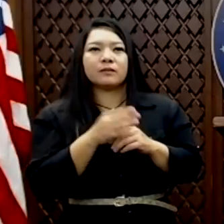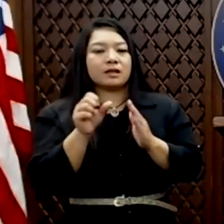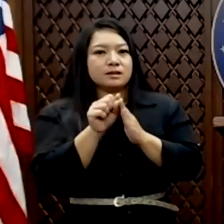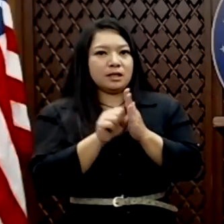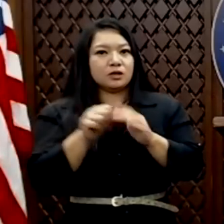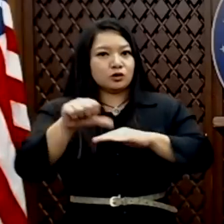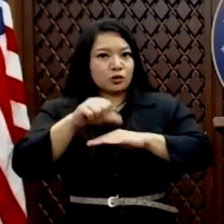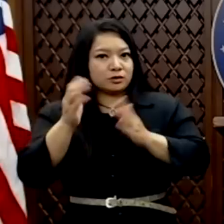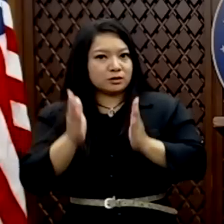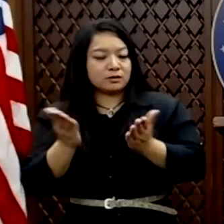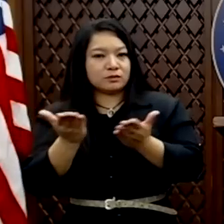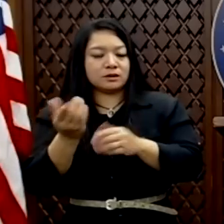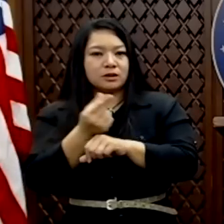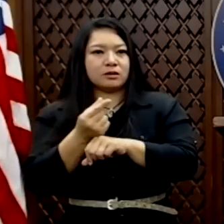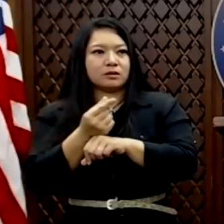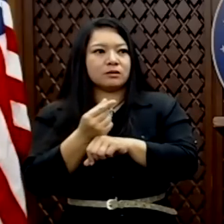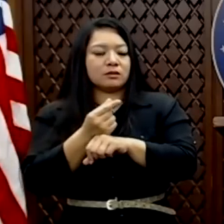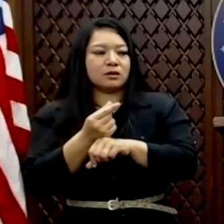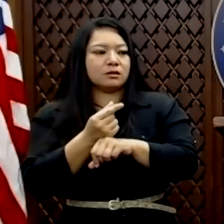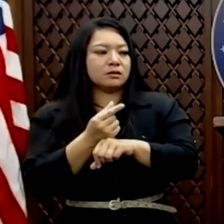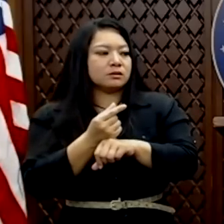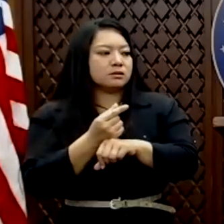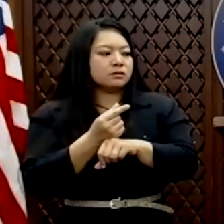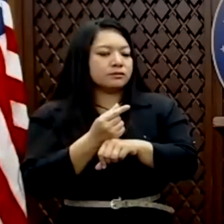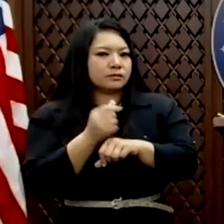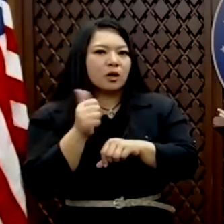surgeon was also